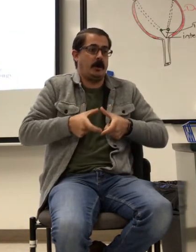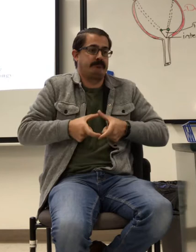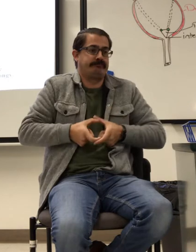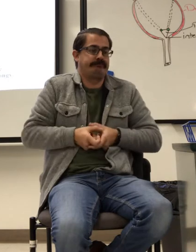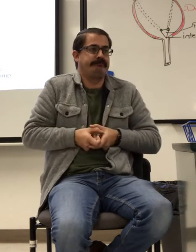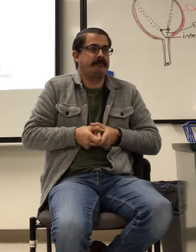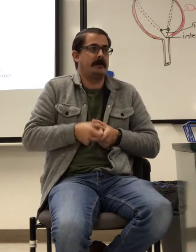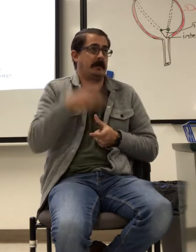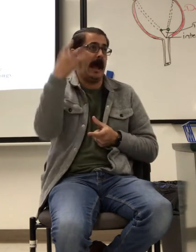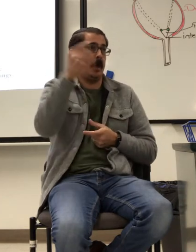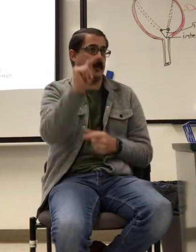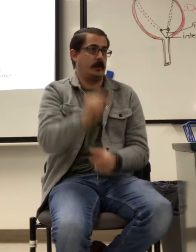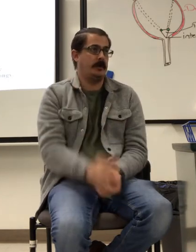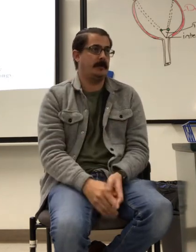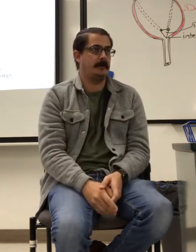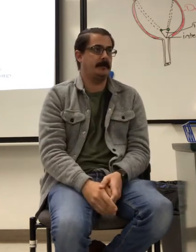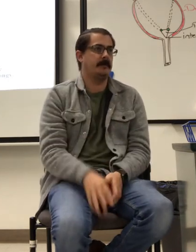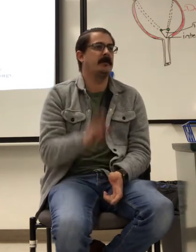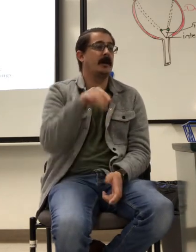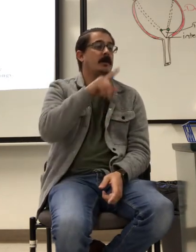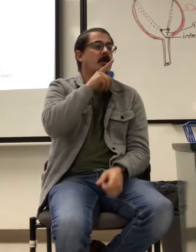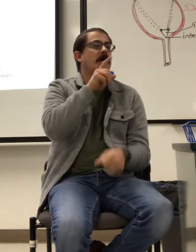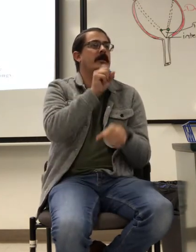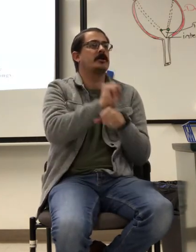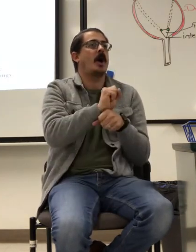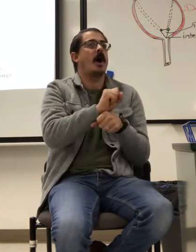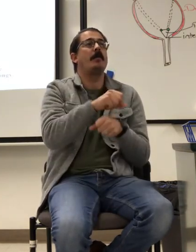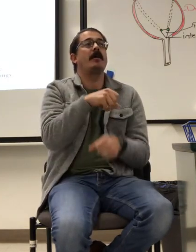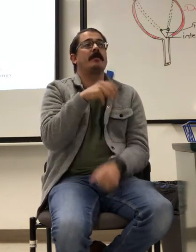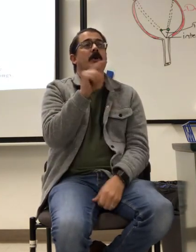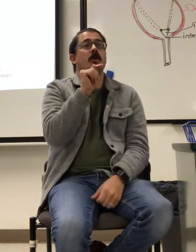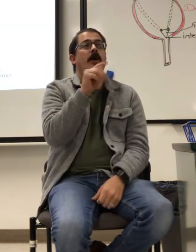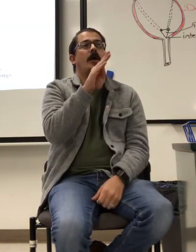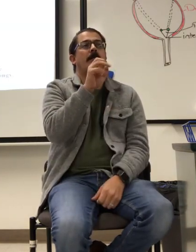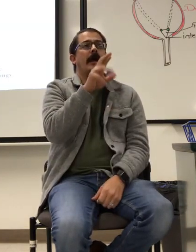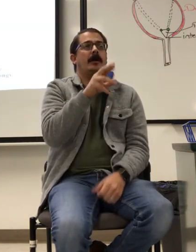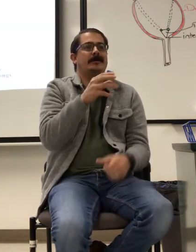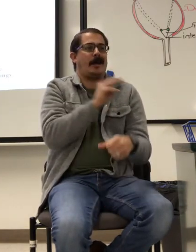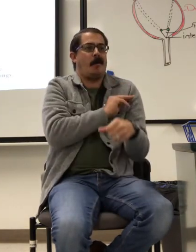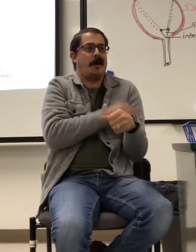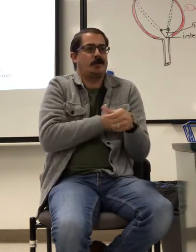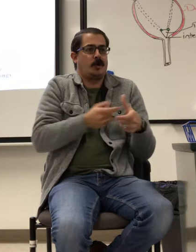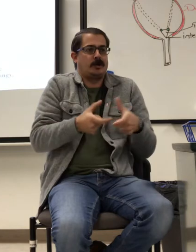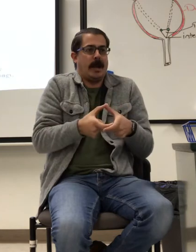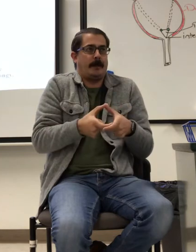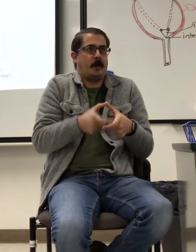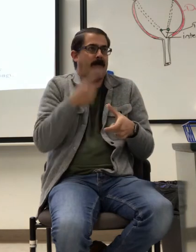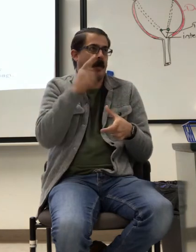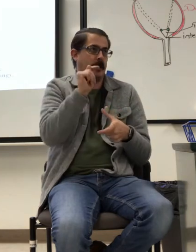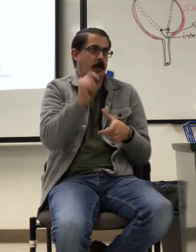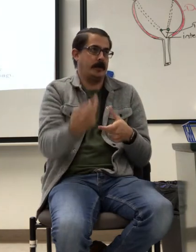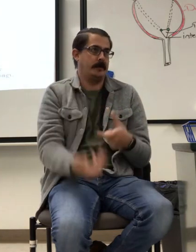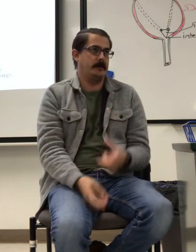and voids it of urine. And that's really the job of the urinary bladder. It's a muscular holding chamber for the urine.